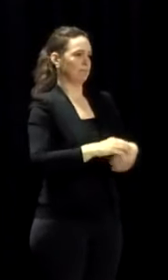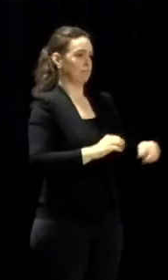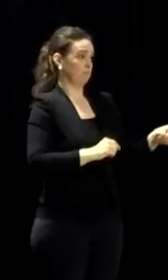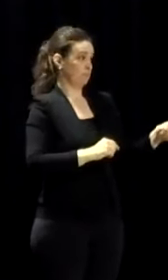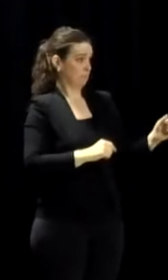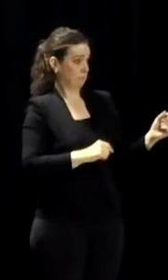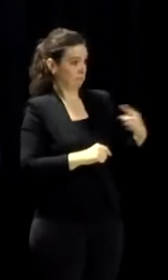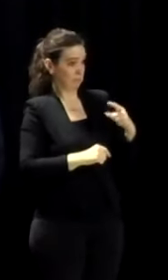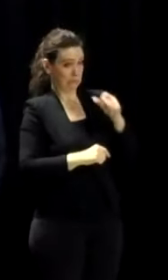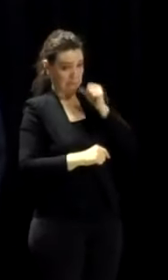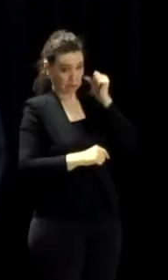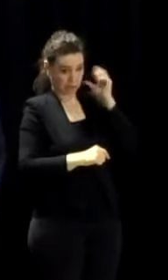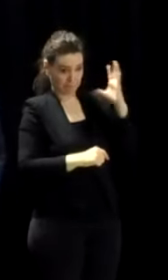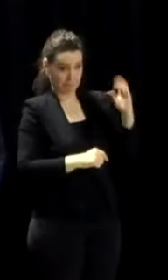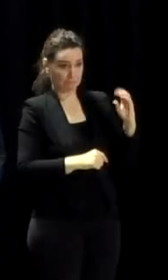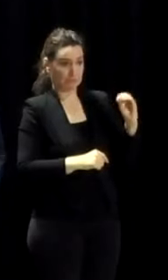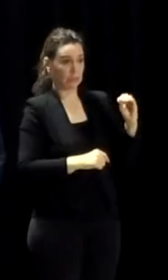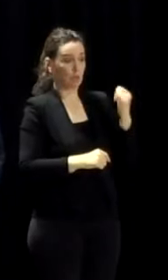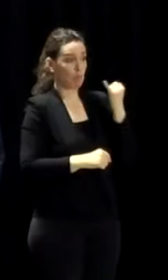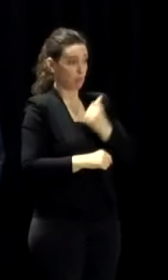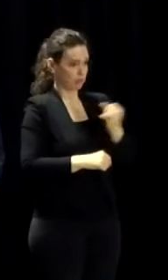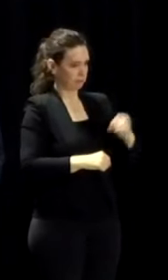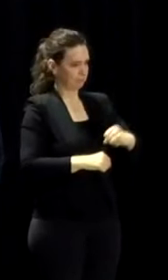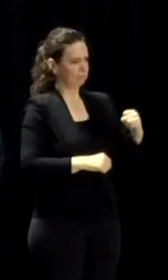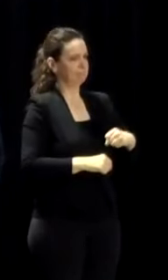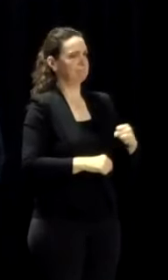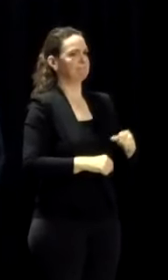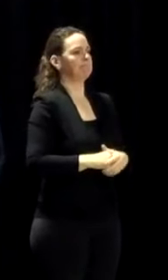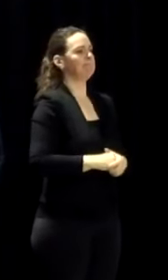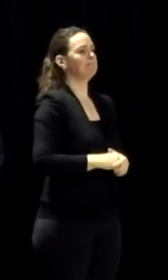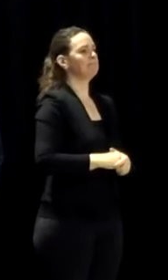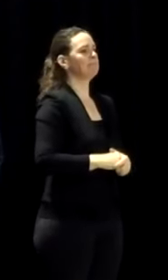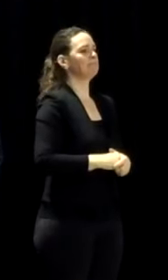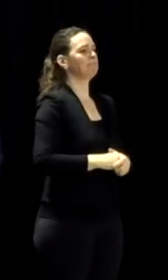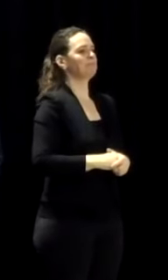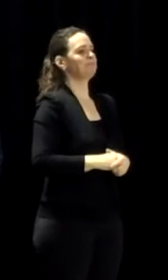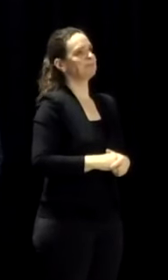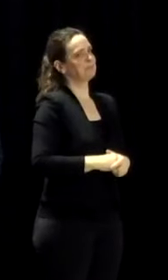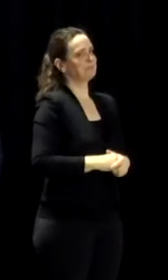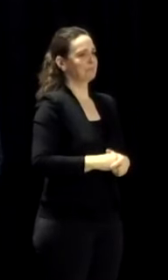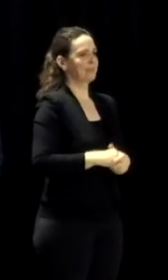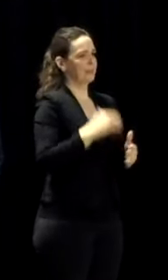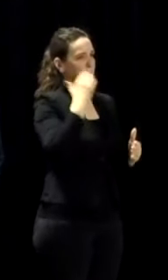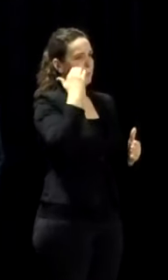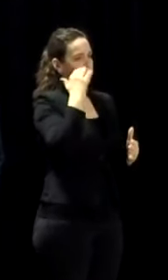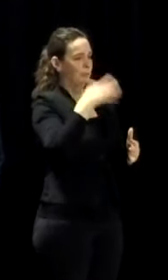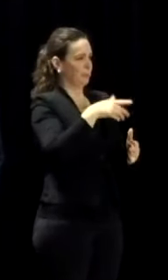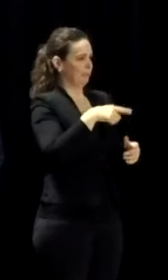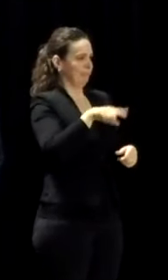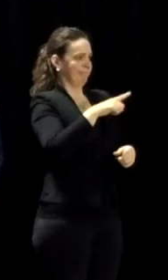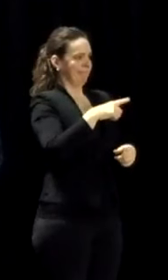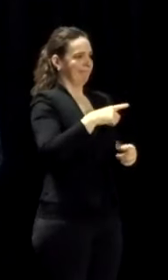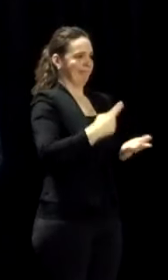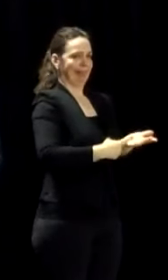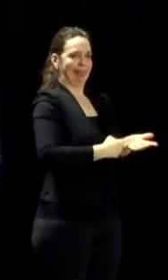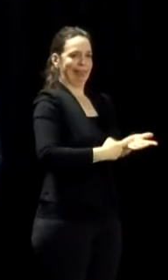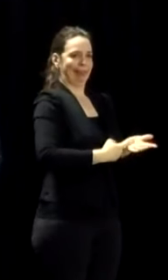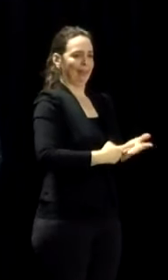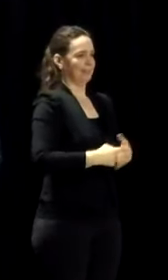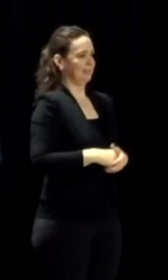yes? Yep, popular topic. Again, look at when we have these discussions, the